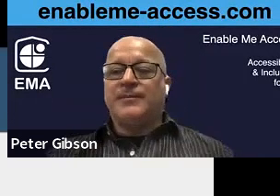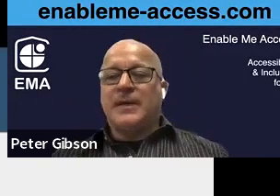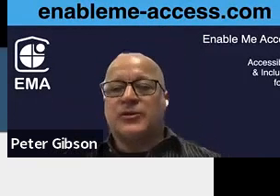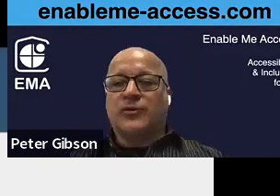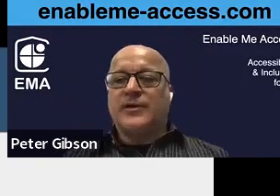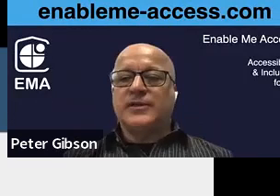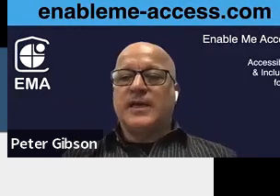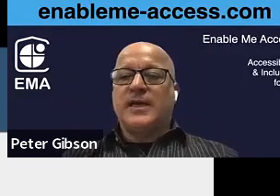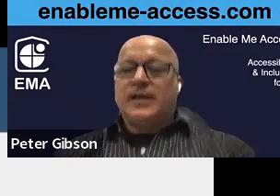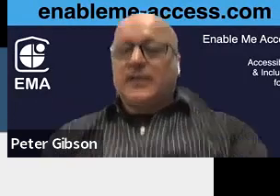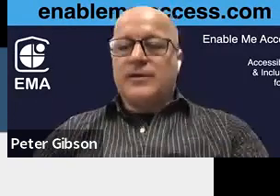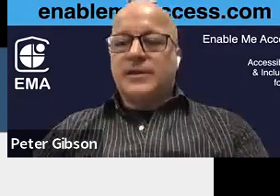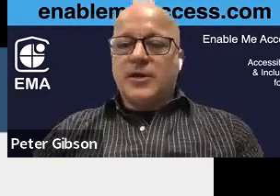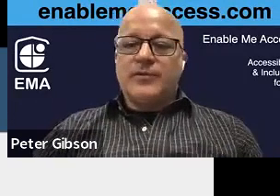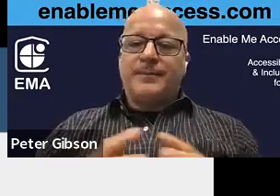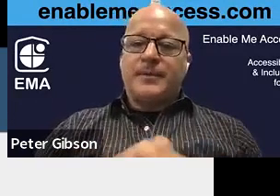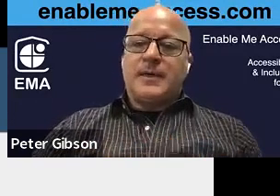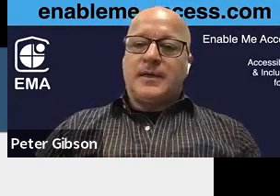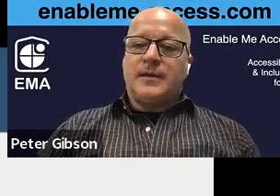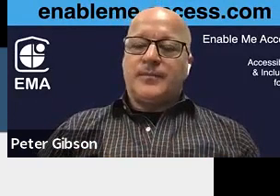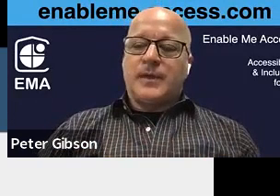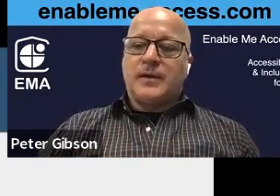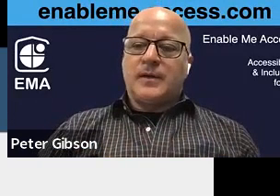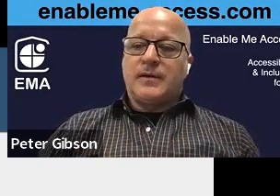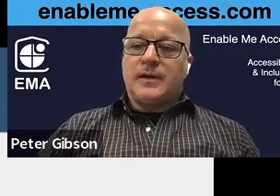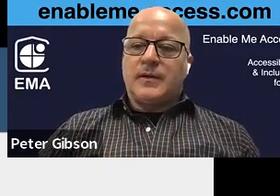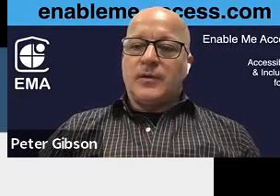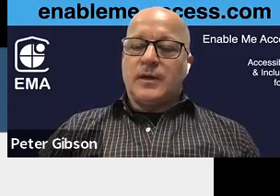don't need to make a story. You can just say there is no ramp